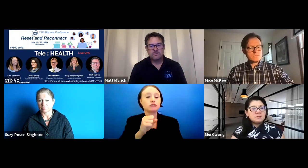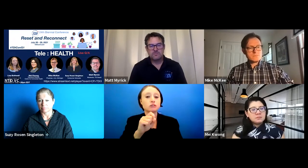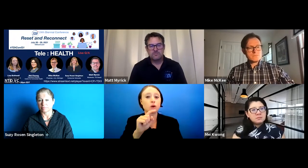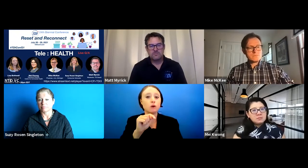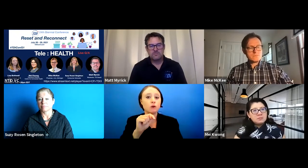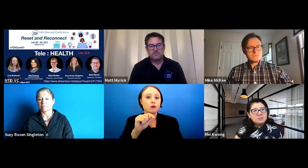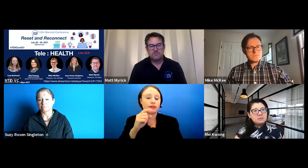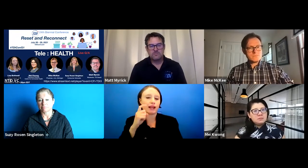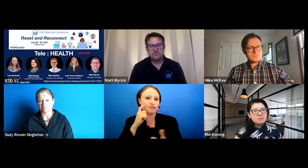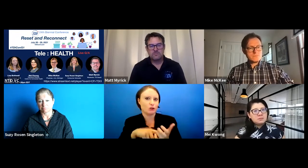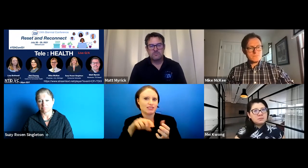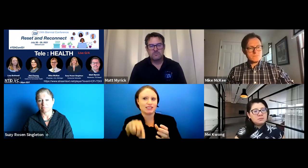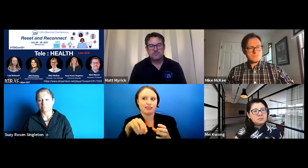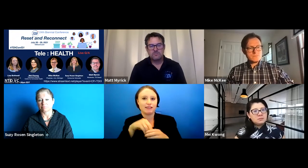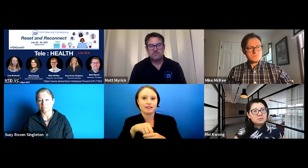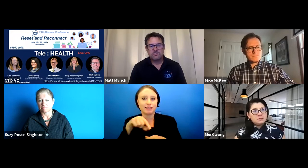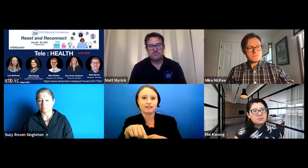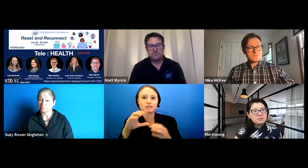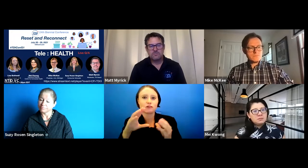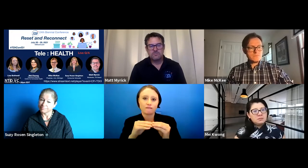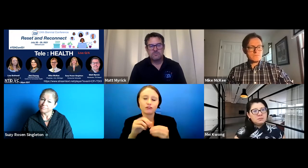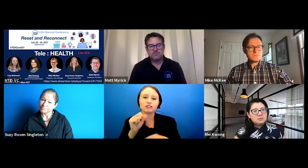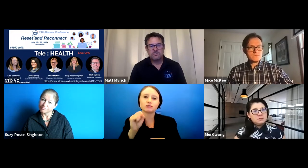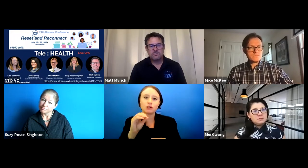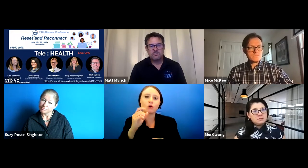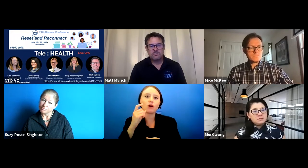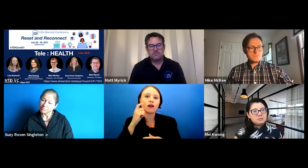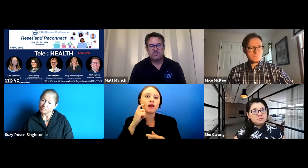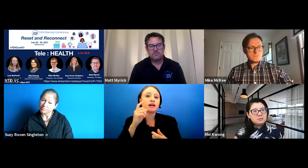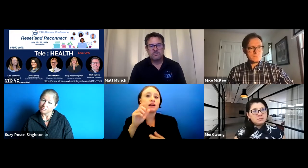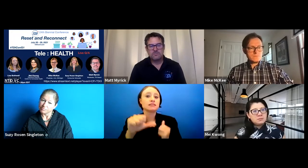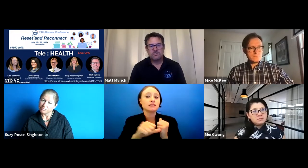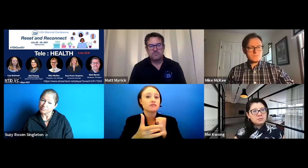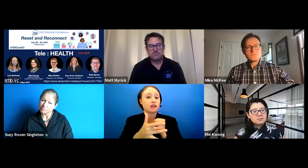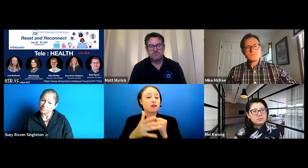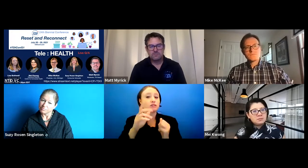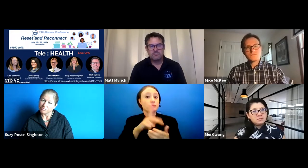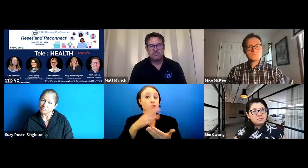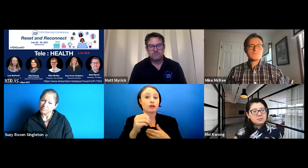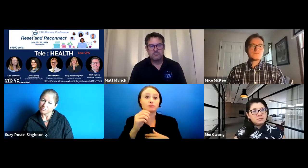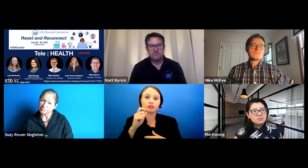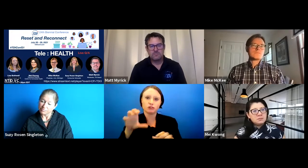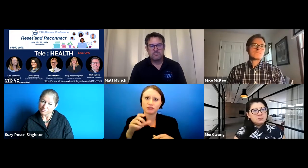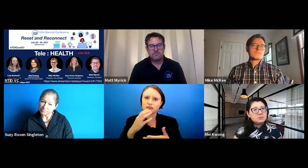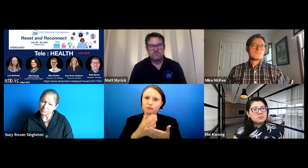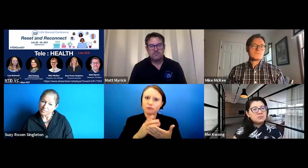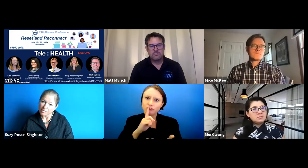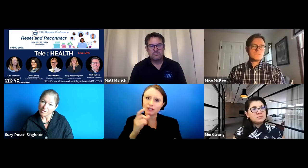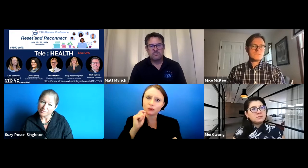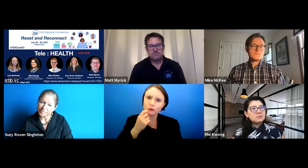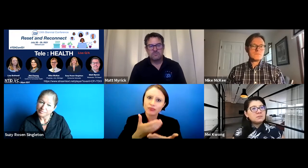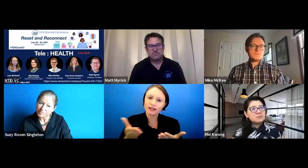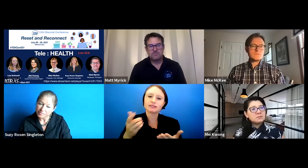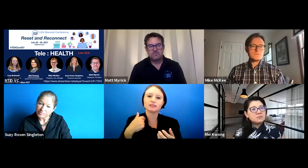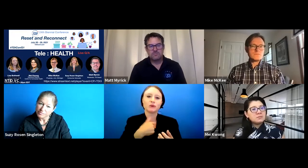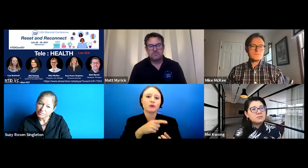assistive technology relate to telehealth, and I've noticed that in this conference. Assistive technology